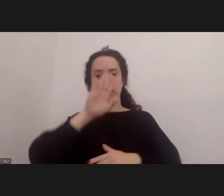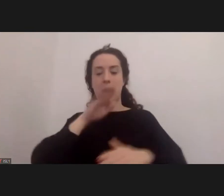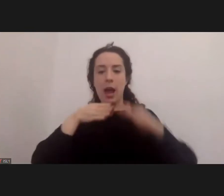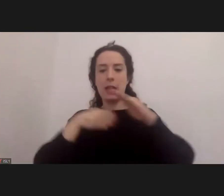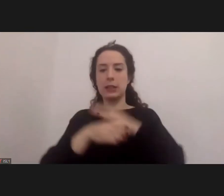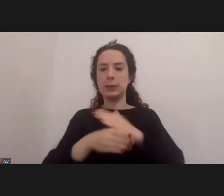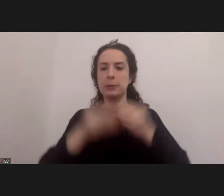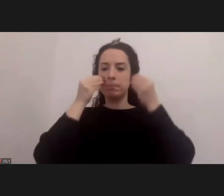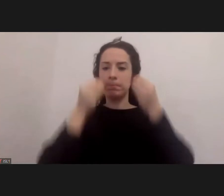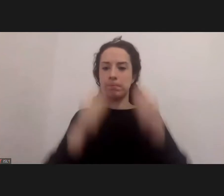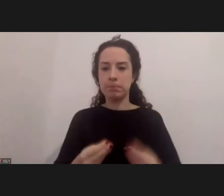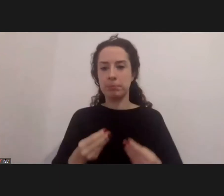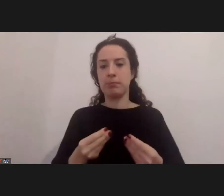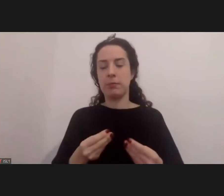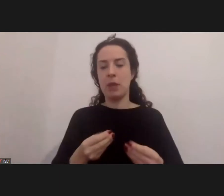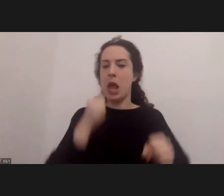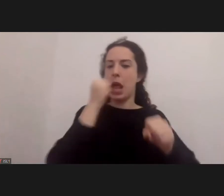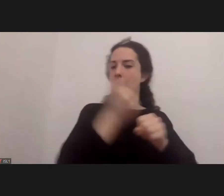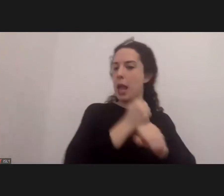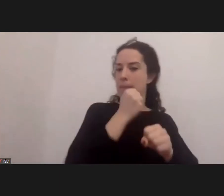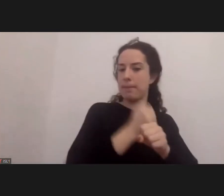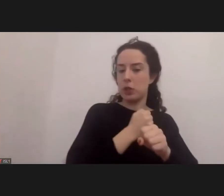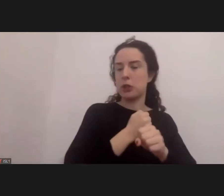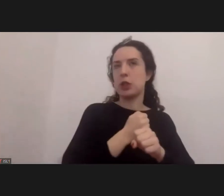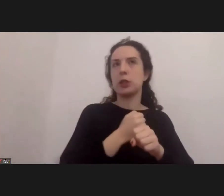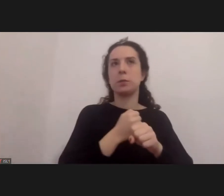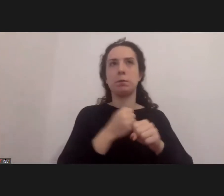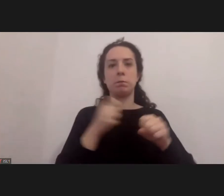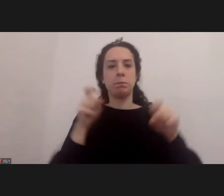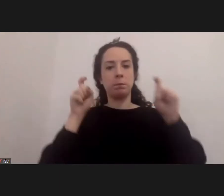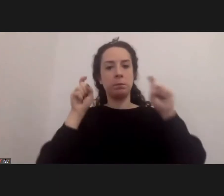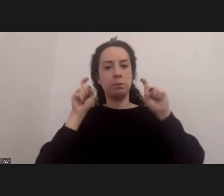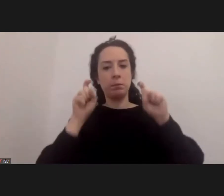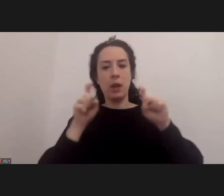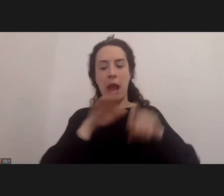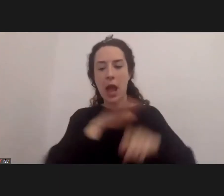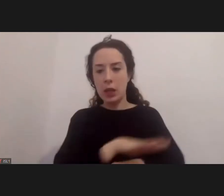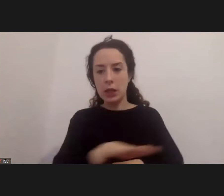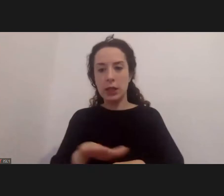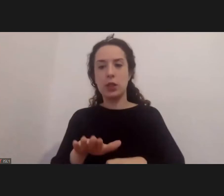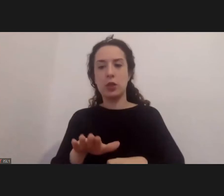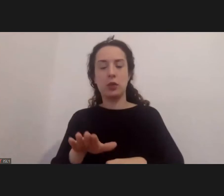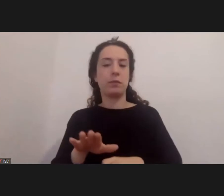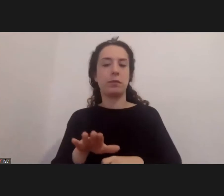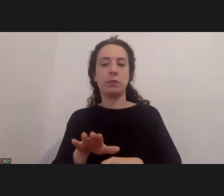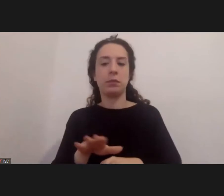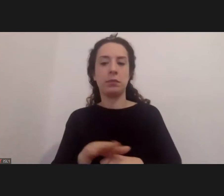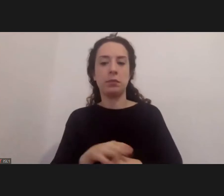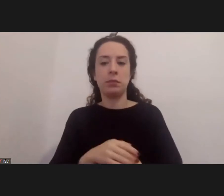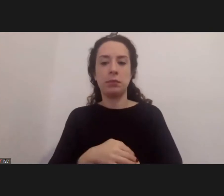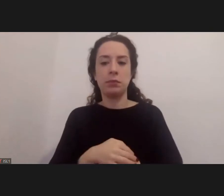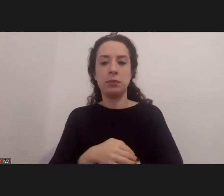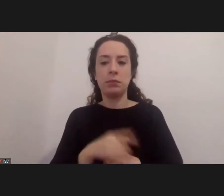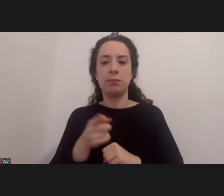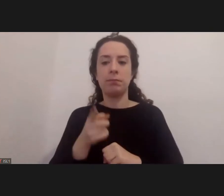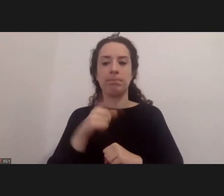also for employers, for in the context of education, in the context of procurement, the